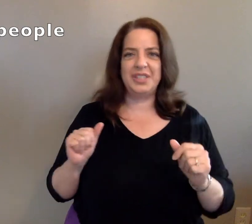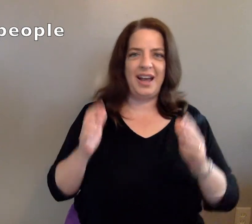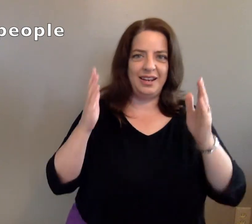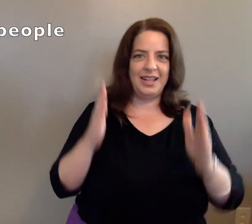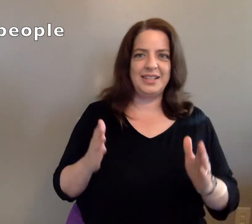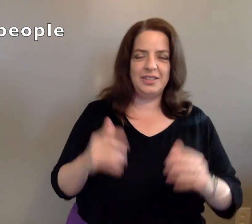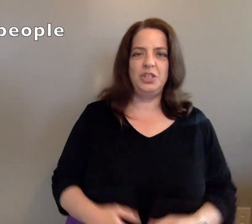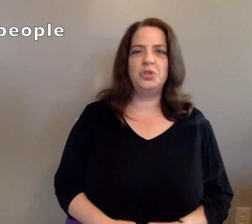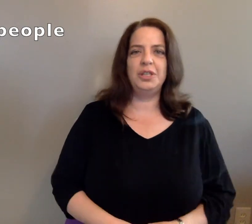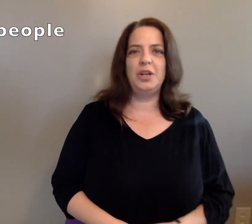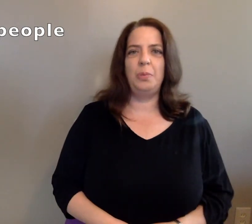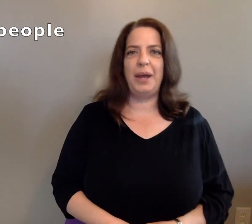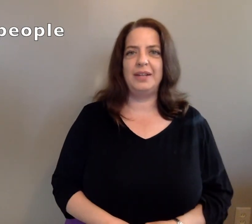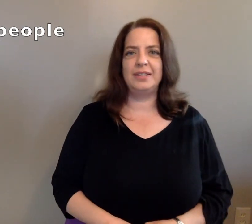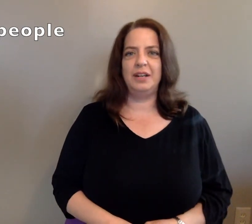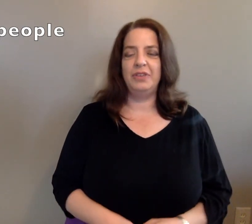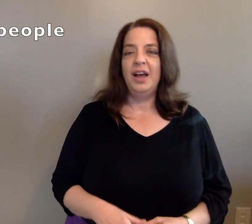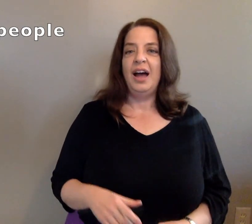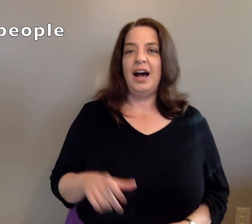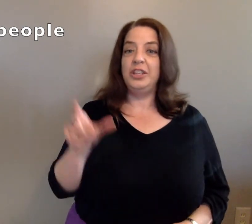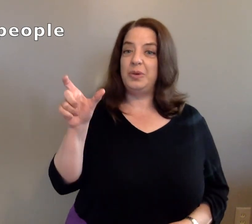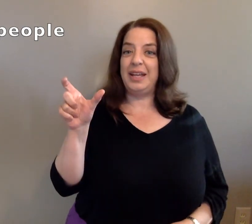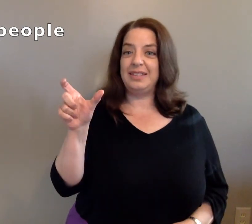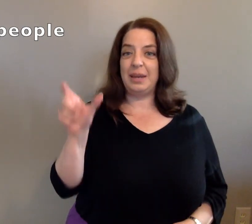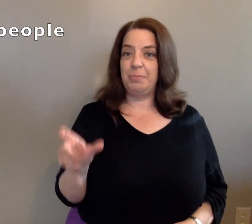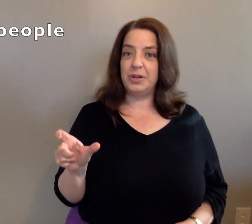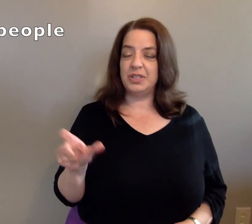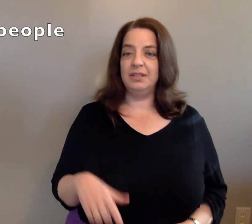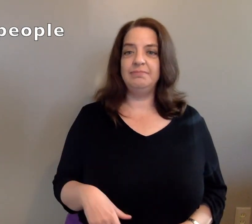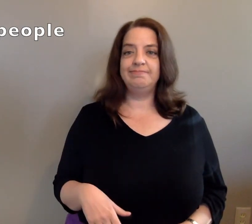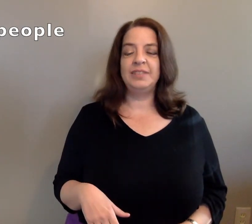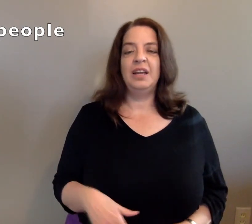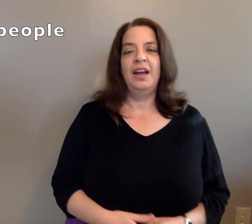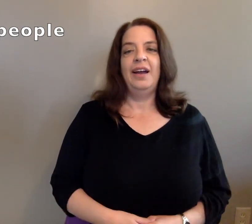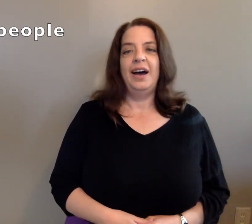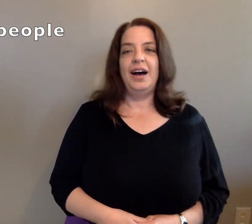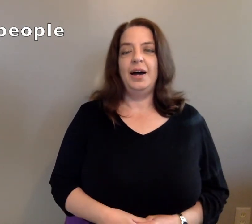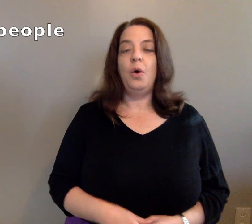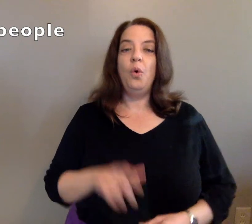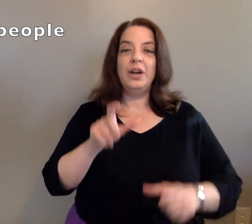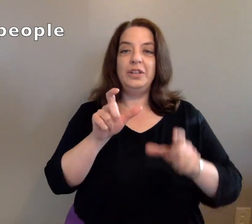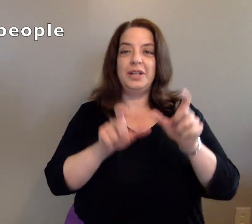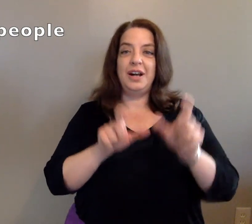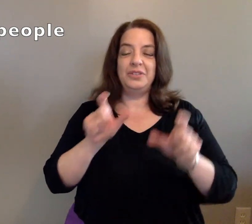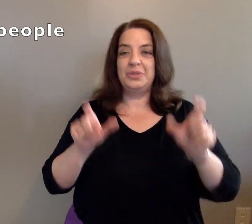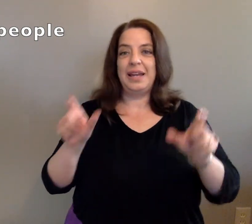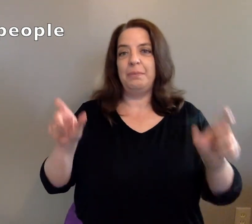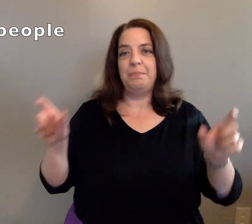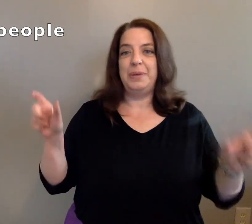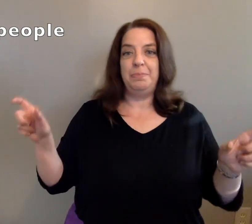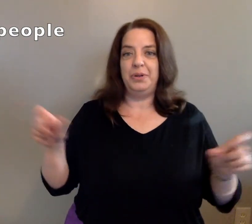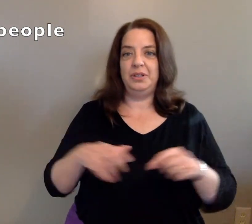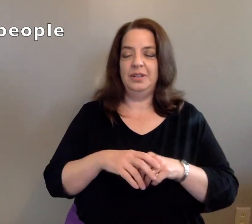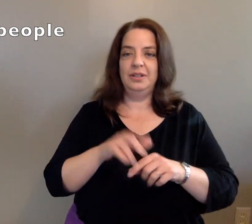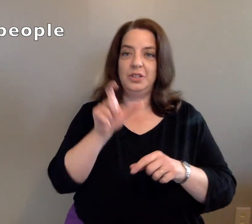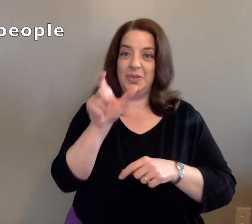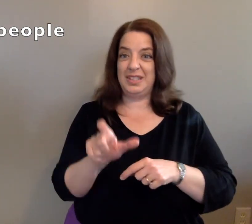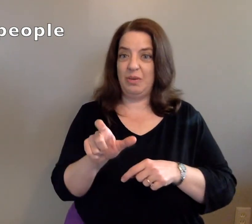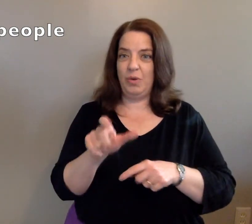sign. That doesn't usually go by itself. You can sign person, or you can also sign people. So instead of one